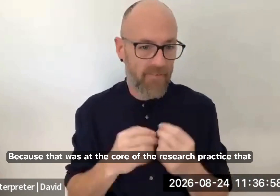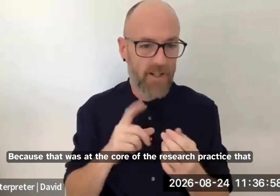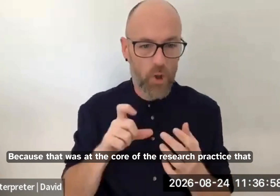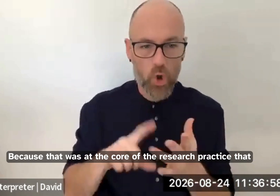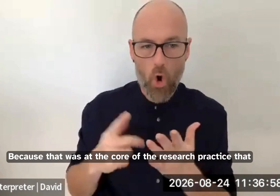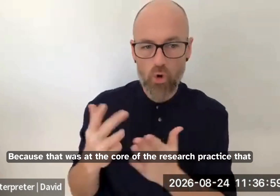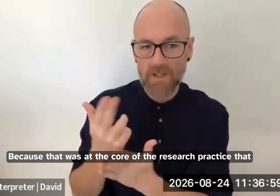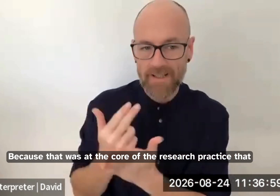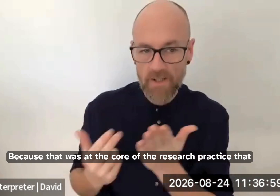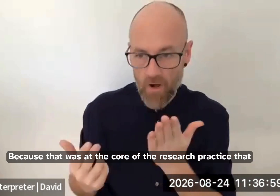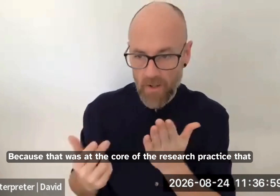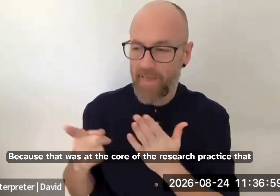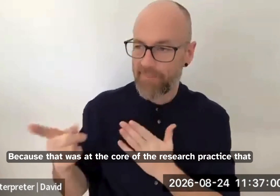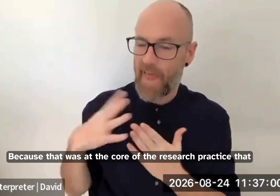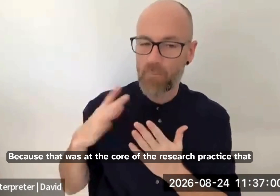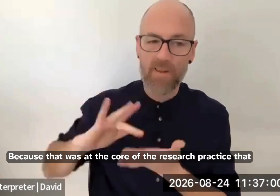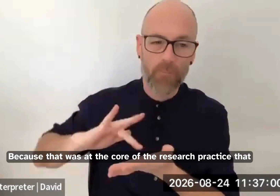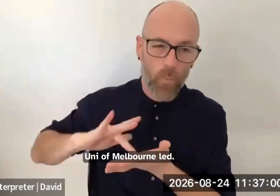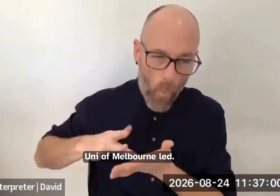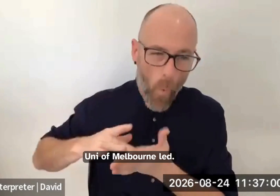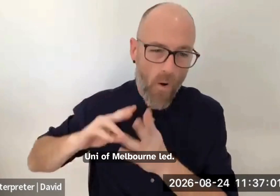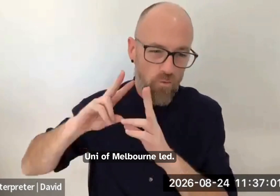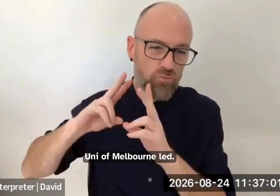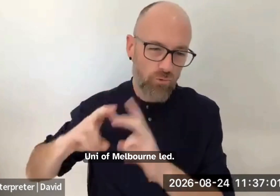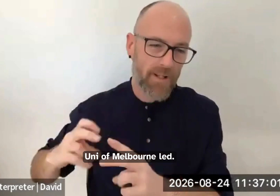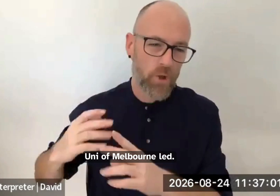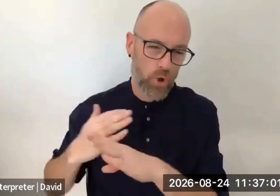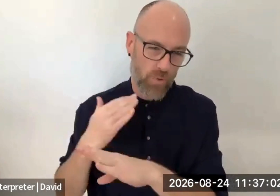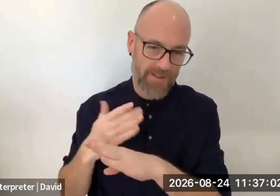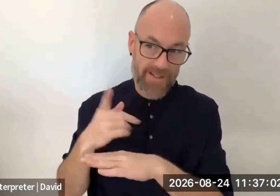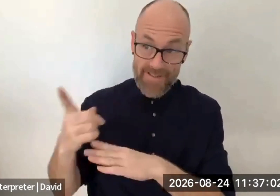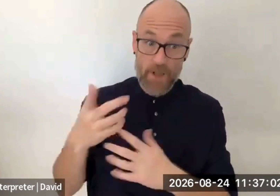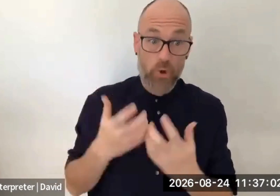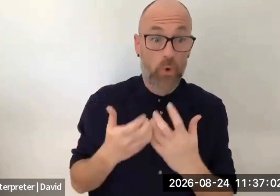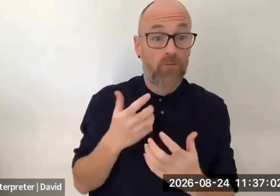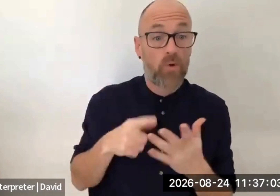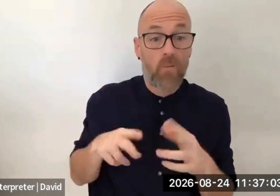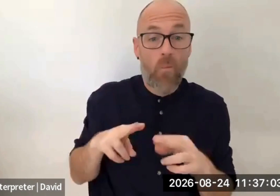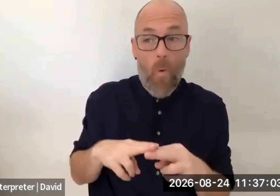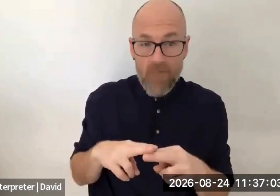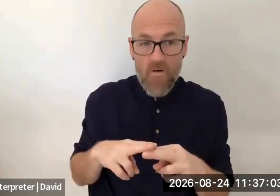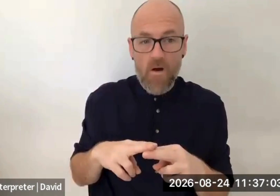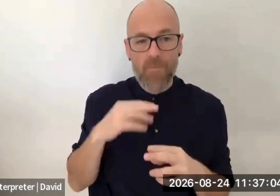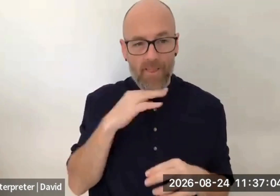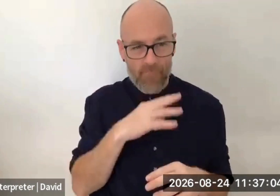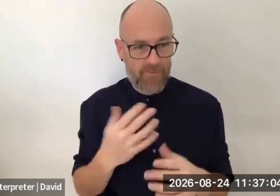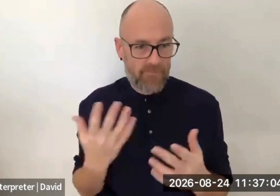at the core of the research practice that Uni of Melbourne led.